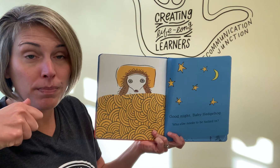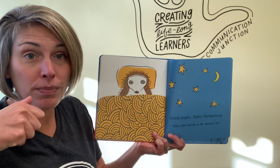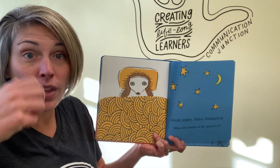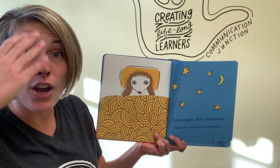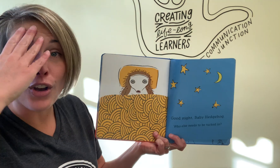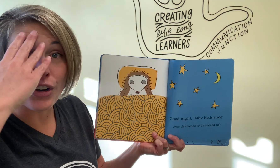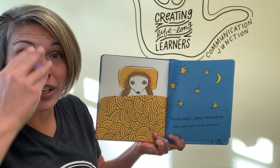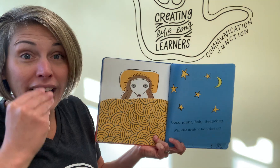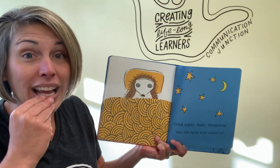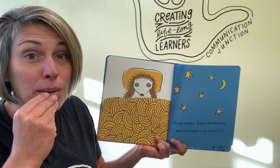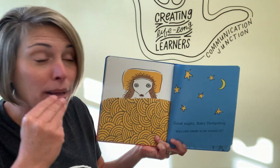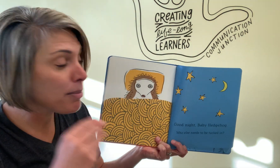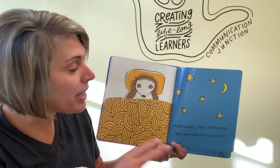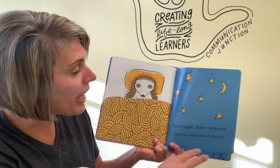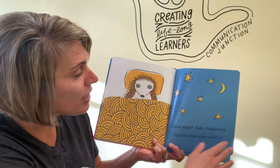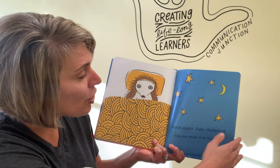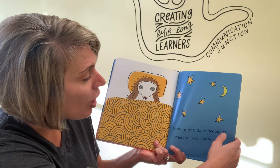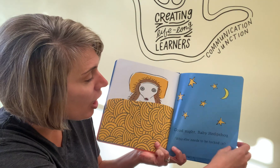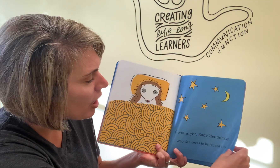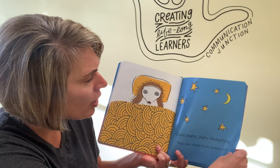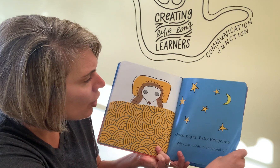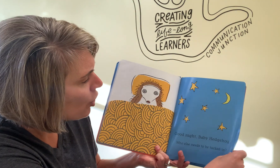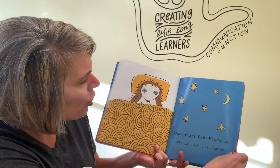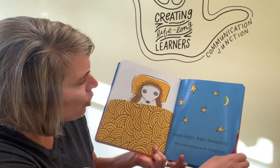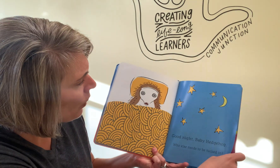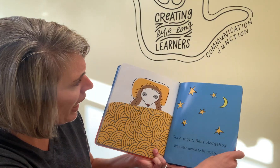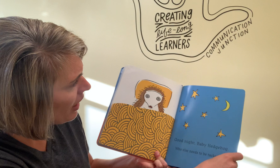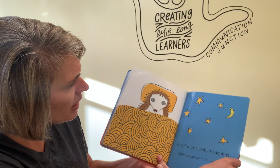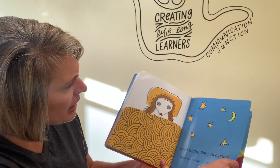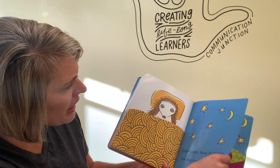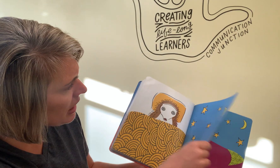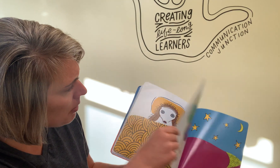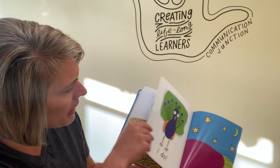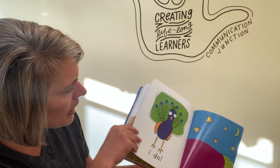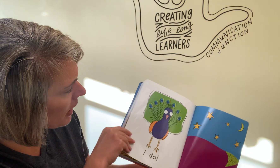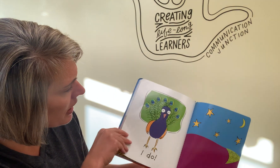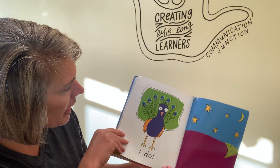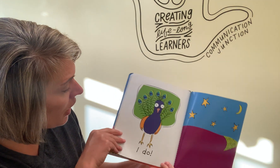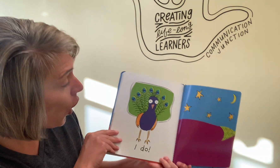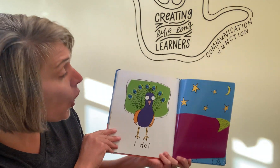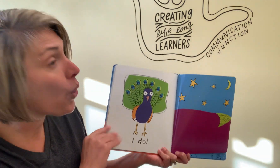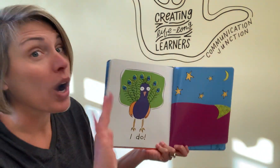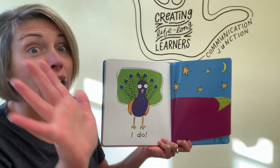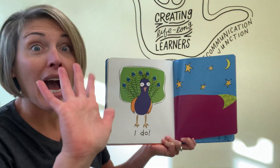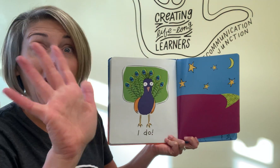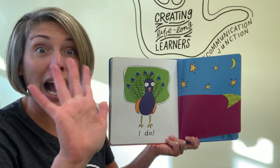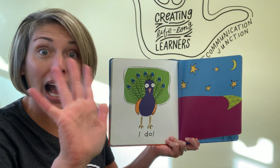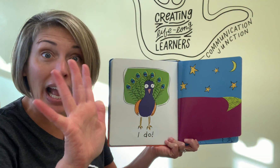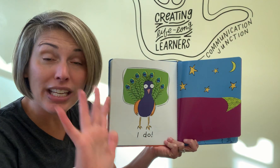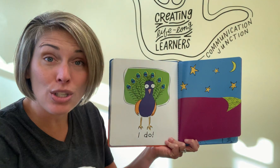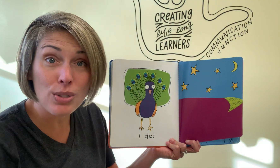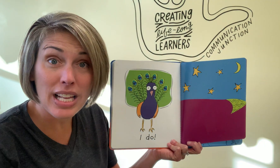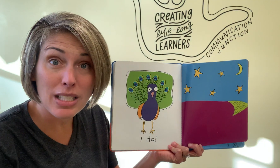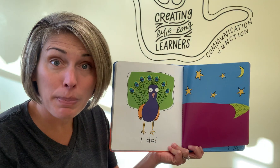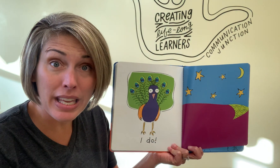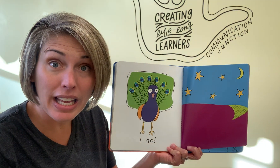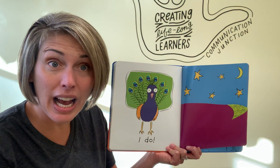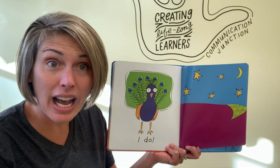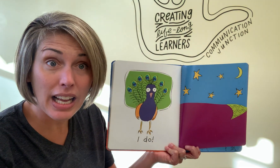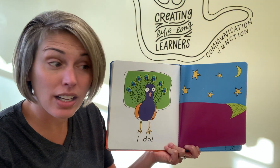Whoop. Good night, baby hedgehog. Who else needs to be tucked in? Oh, I do, says Peacock.